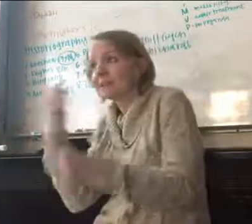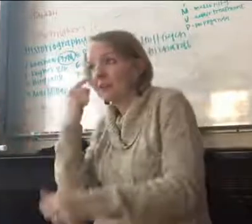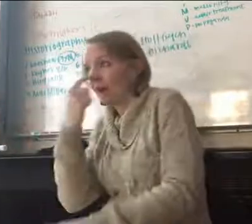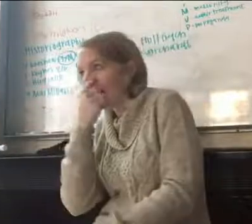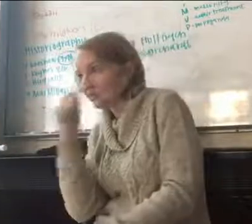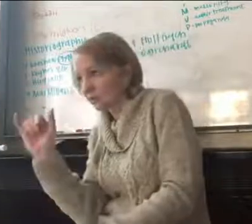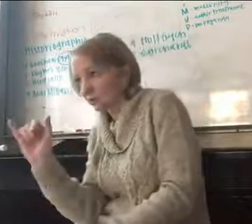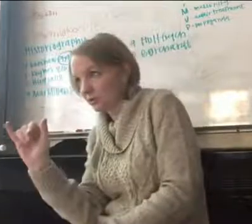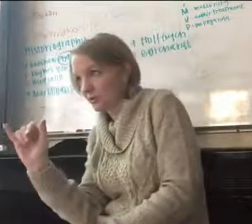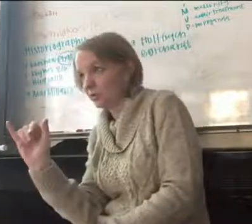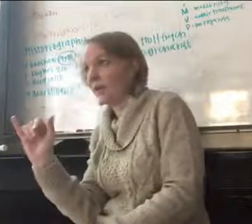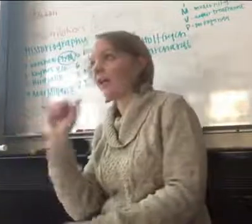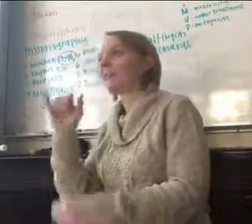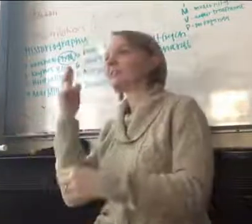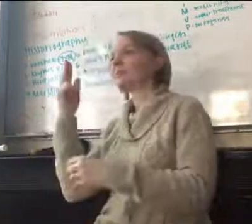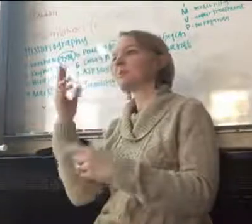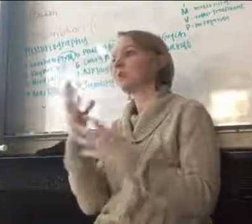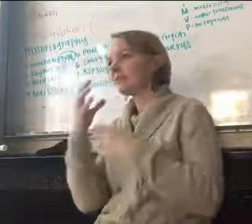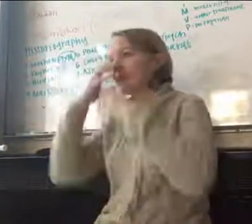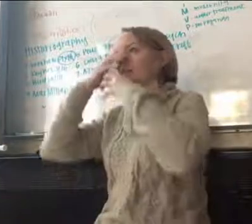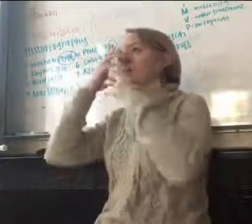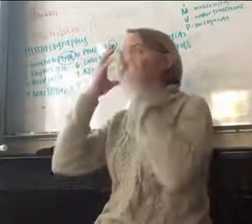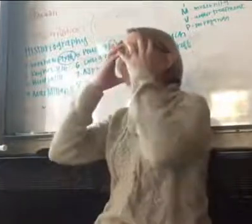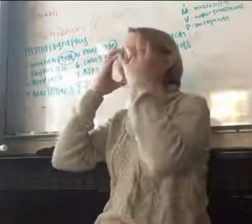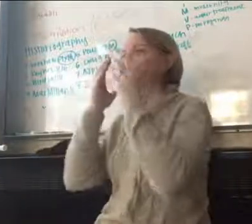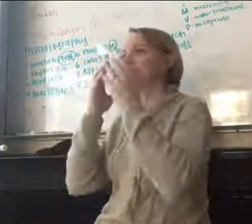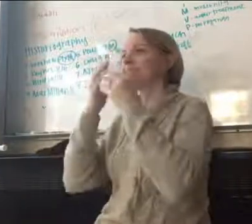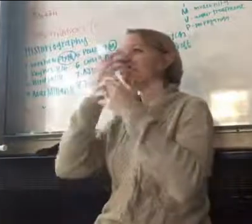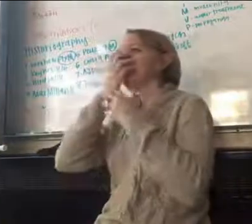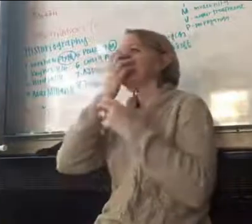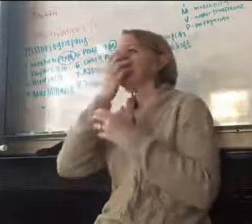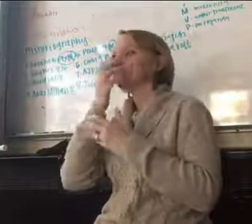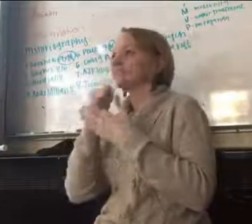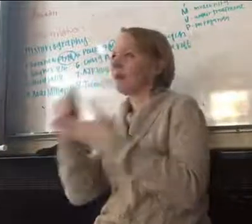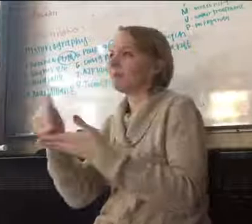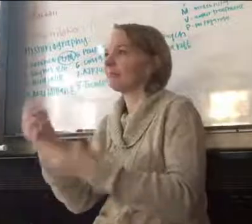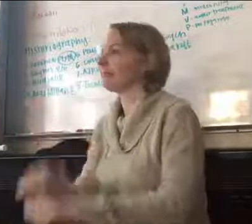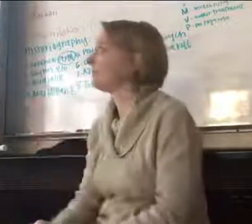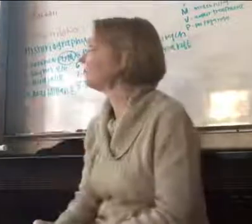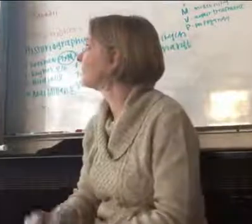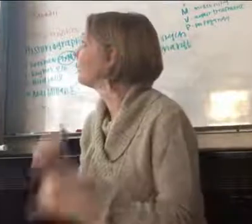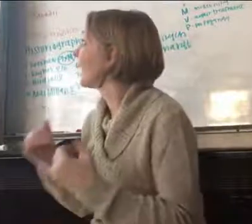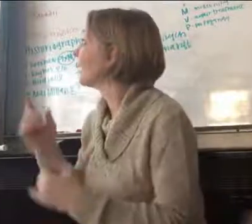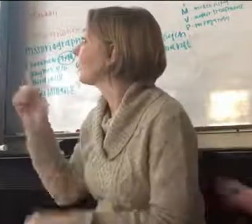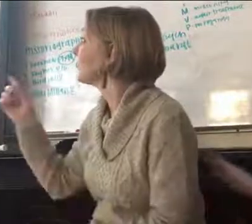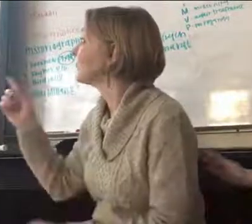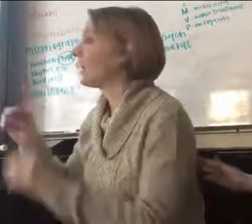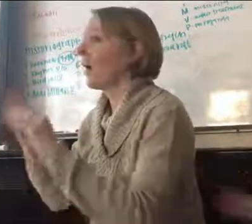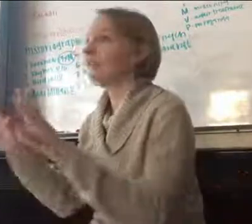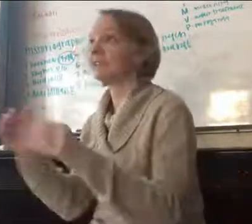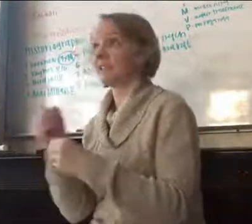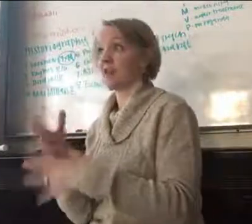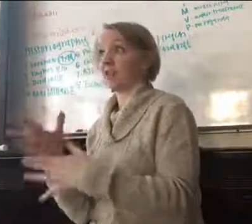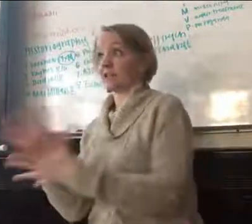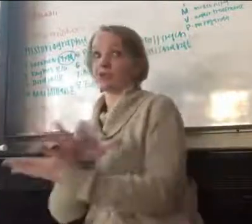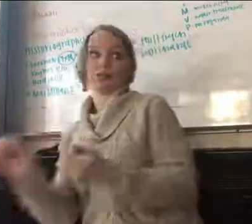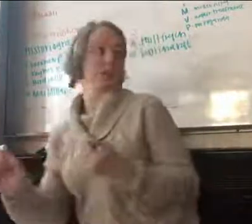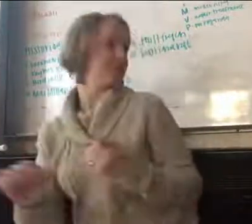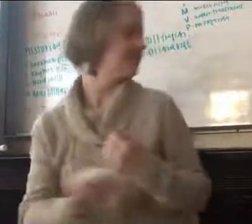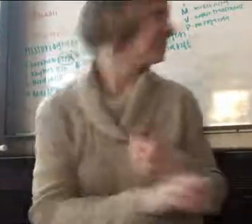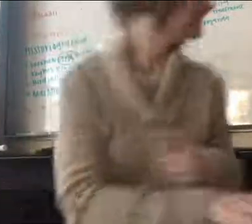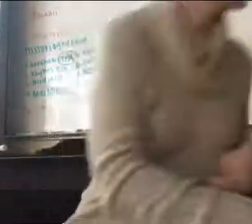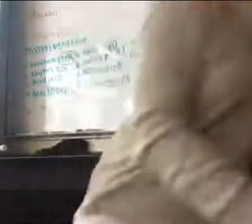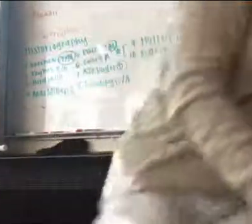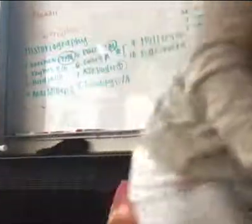why we start getting like the gas masks and things like that, which also have the eyes. Good job. Now, this obviously causes a mass destruction, and